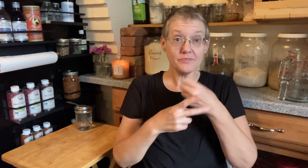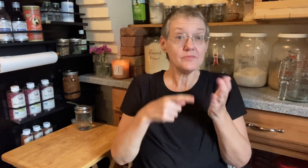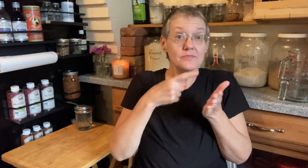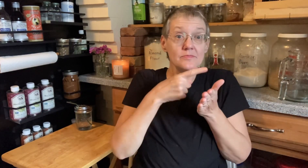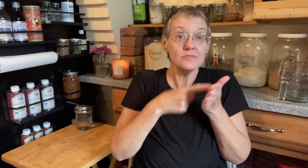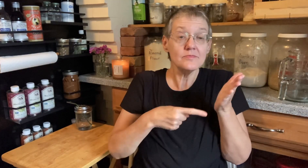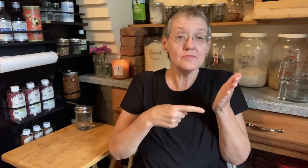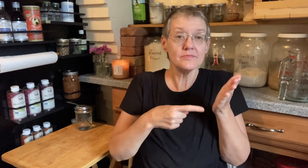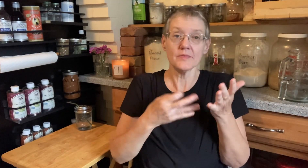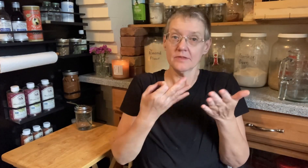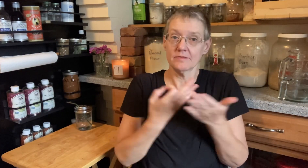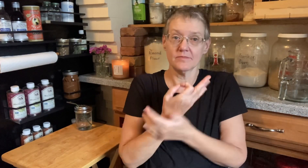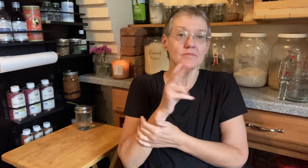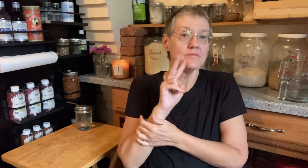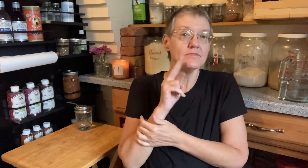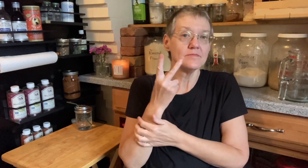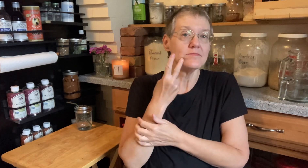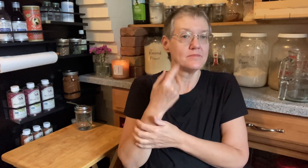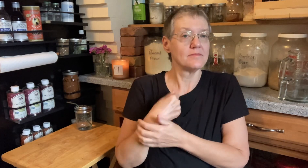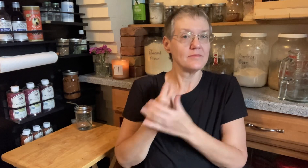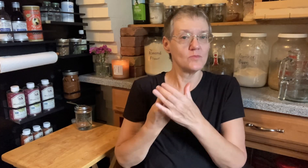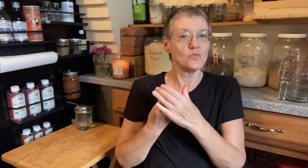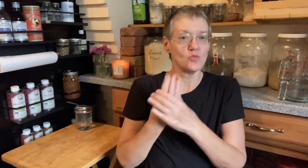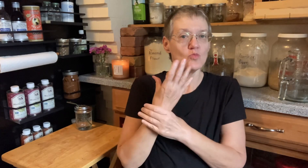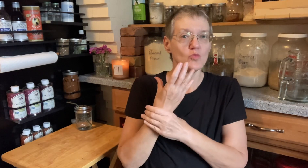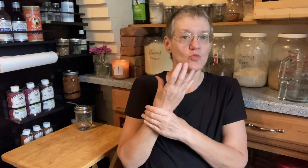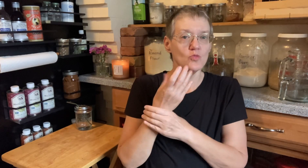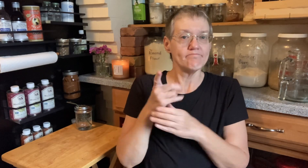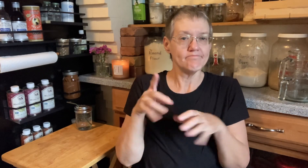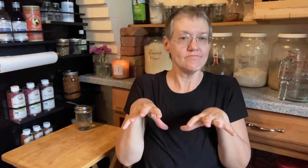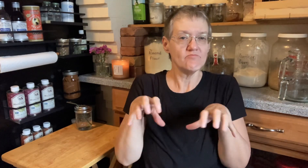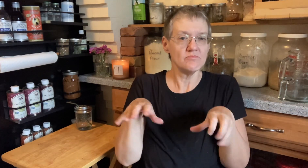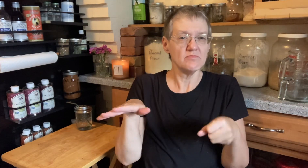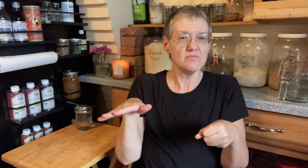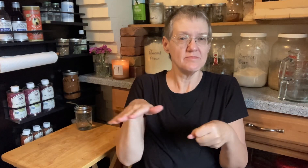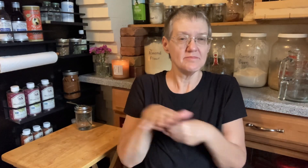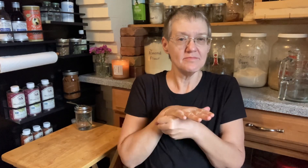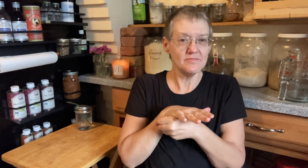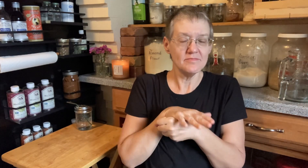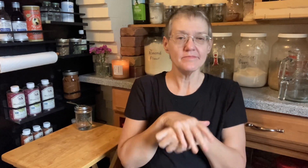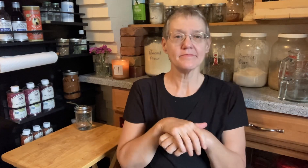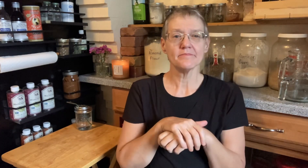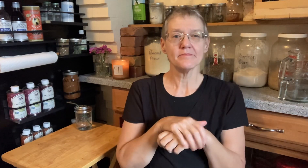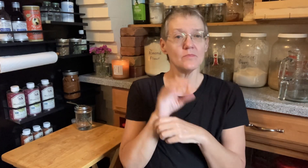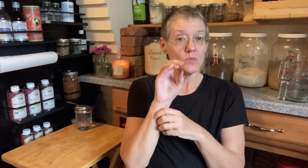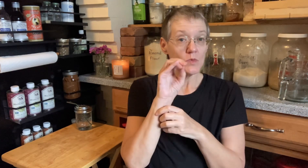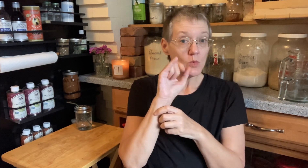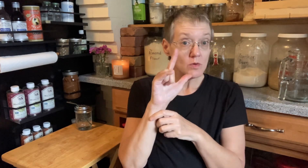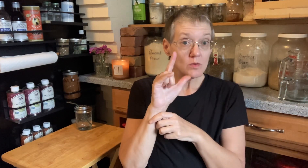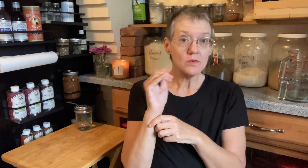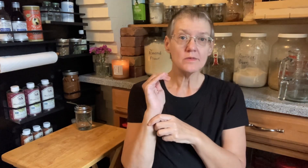I kept my freezer full of homegrown vegetables,